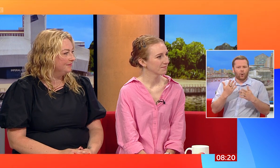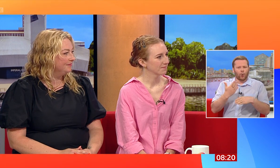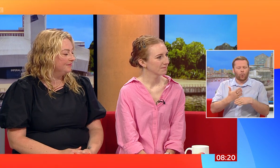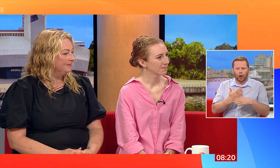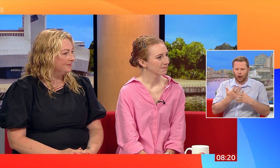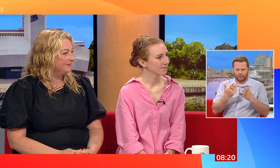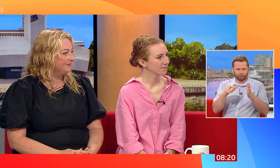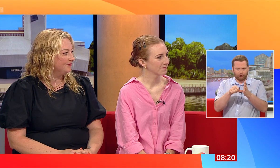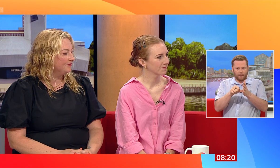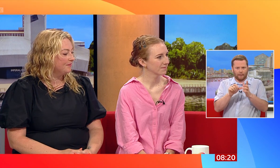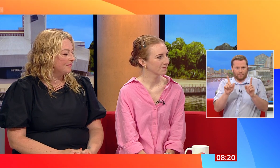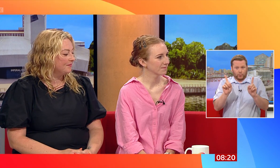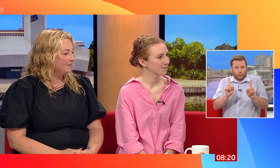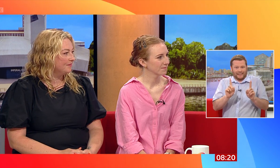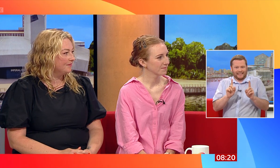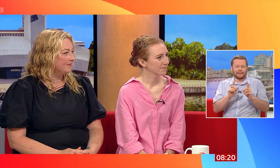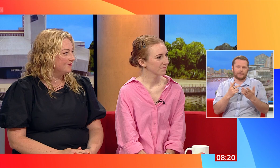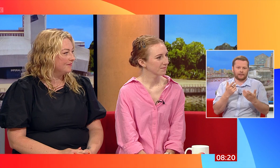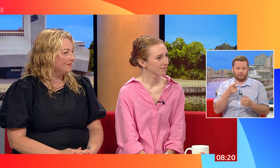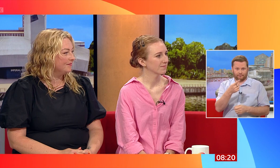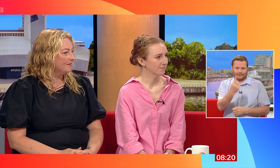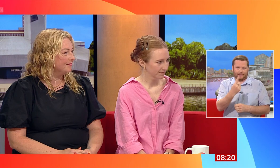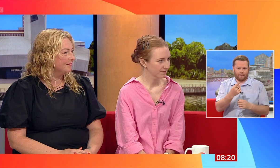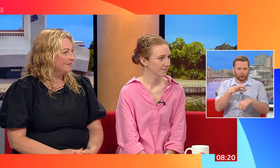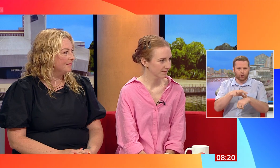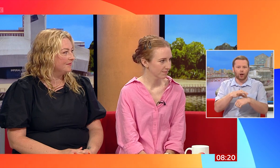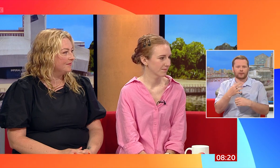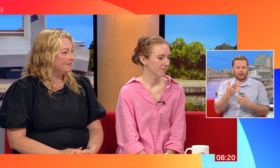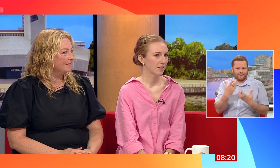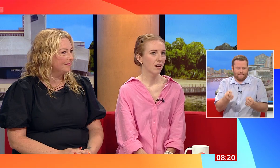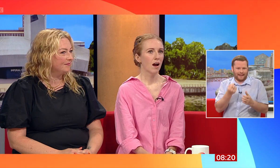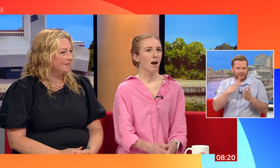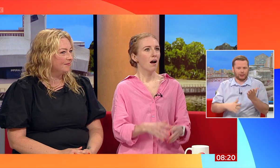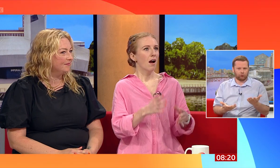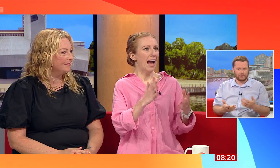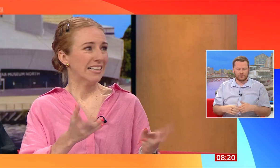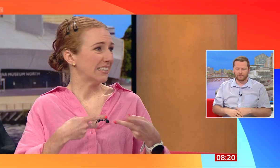the problems lie? Because this is something you deal with in your practice.